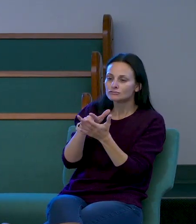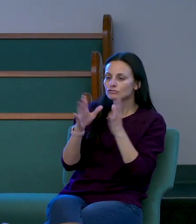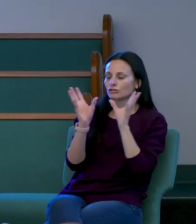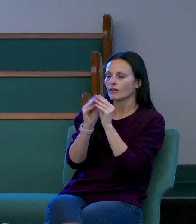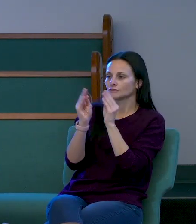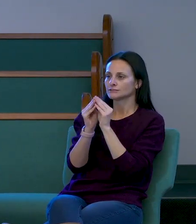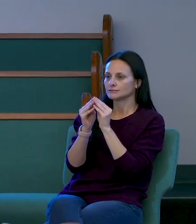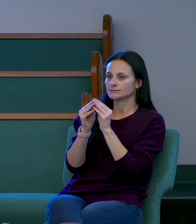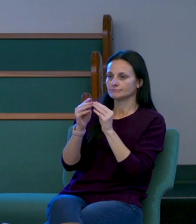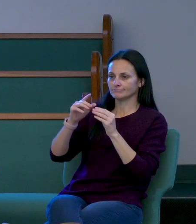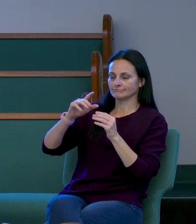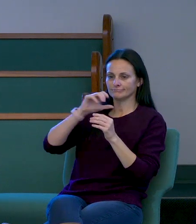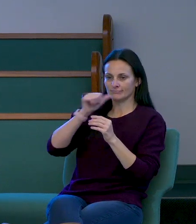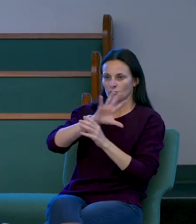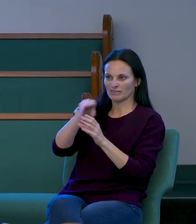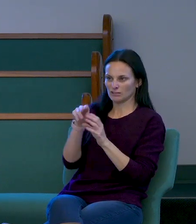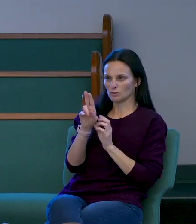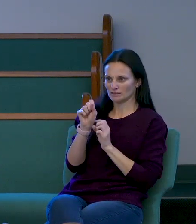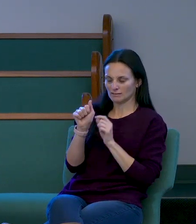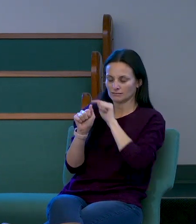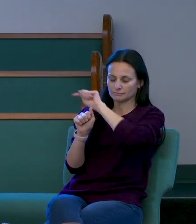conferences outside the United States.